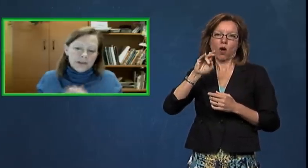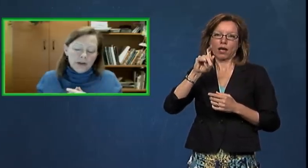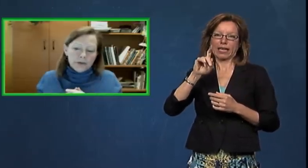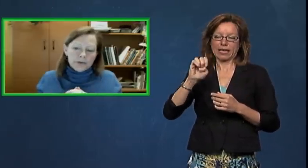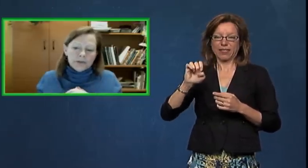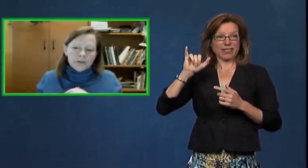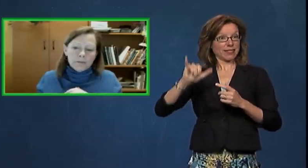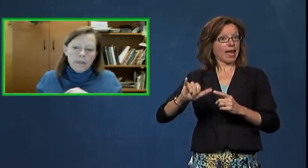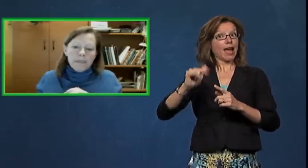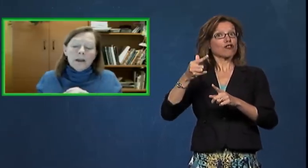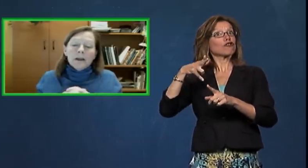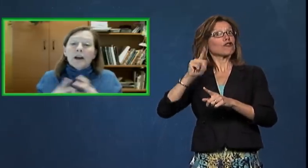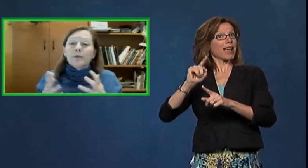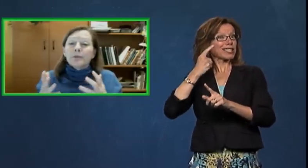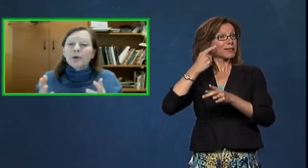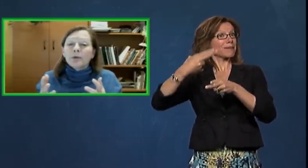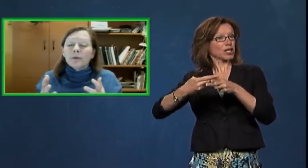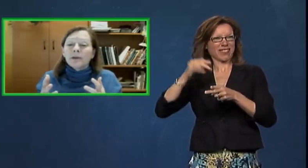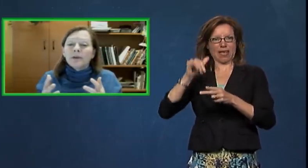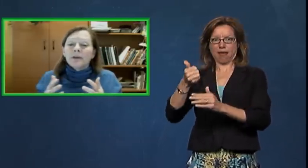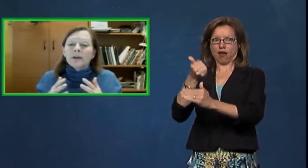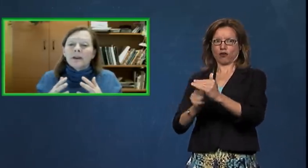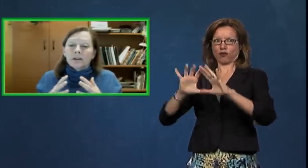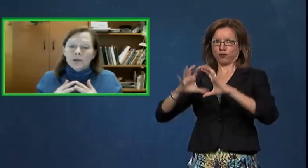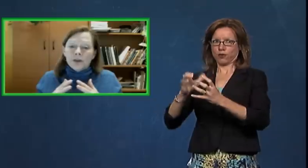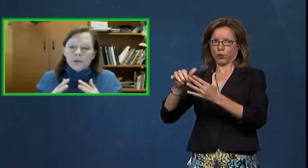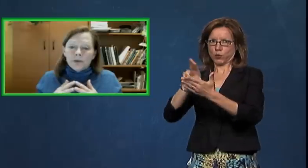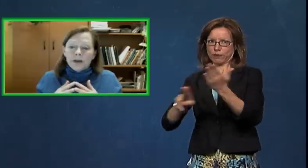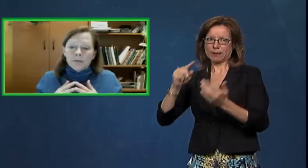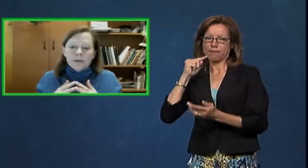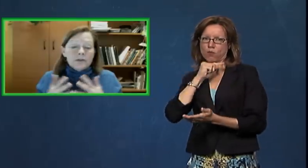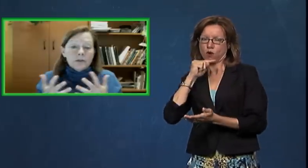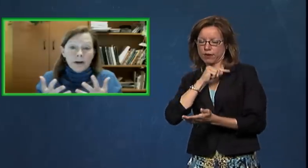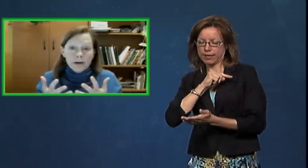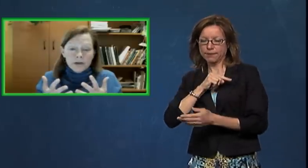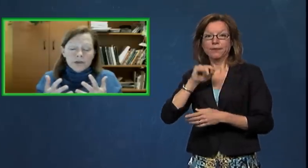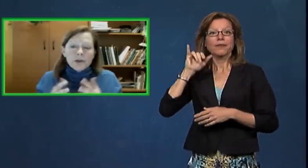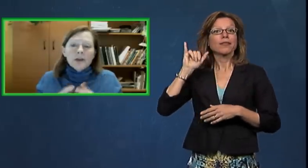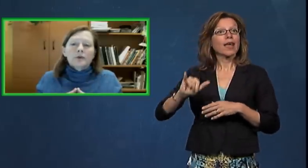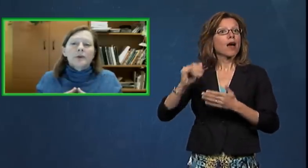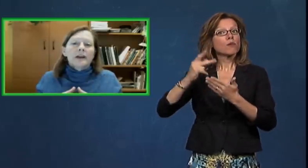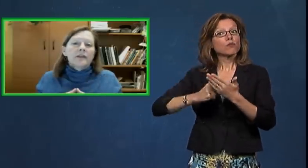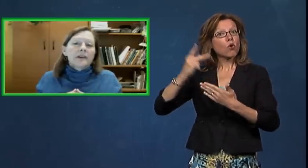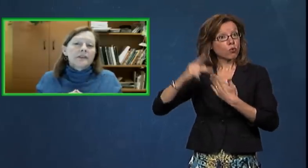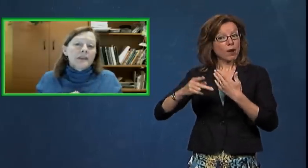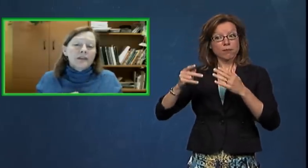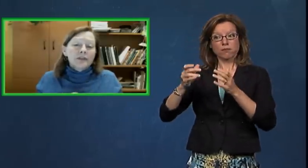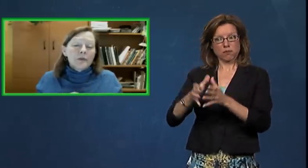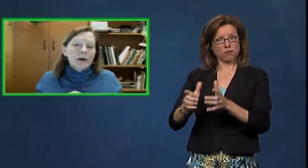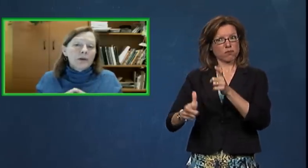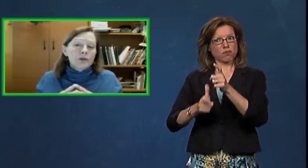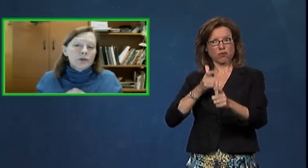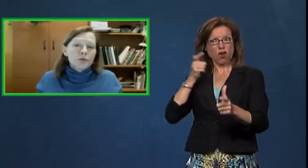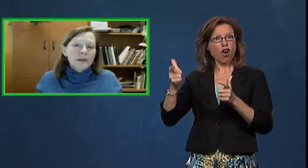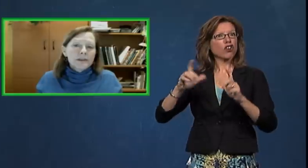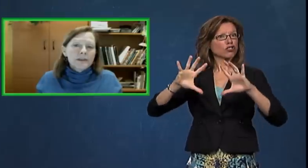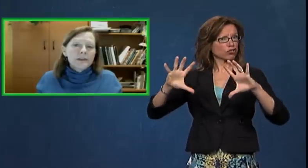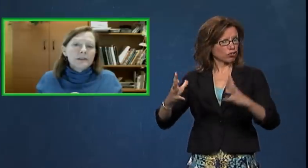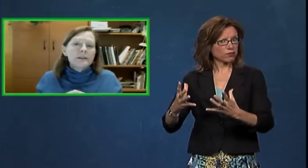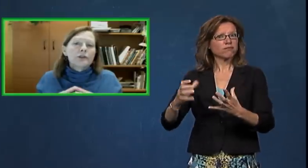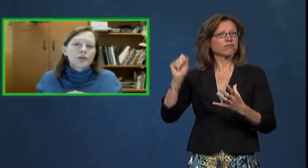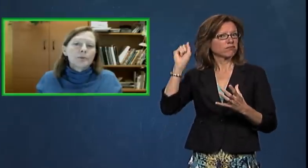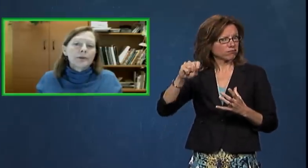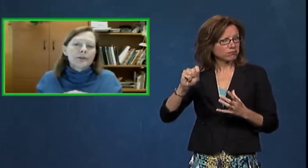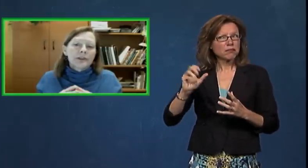grant is housed. Our program here at UWM is large. We have a staff of about